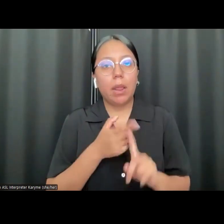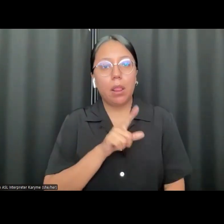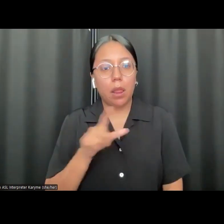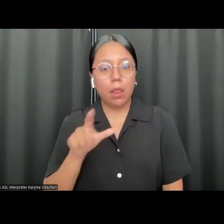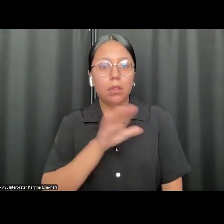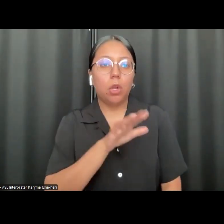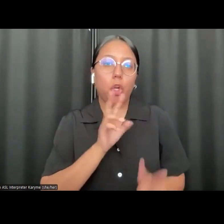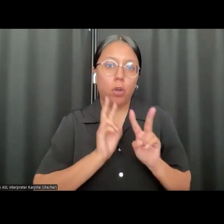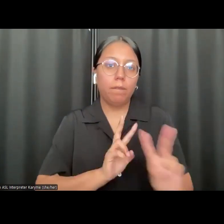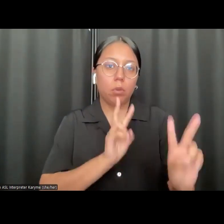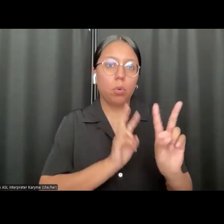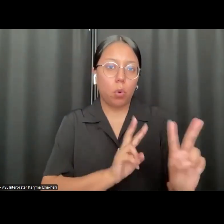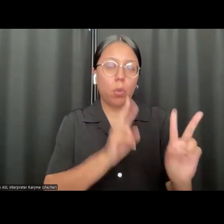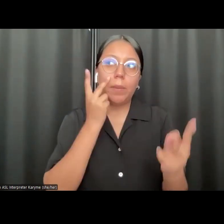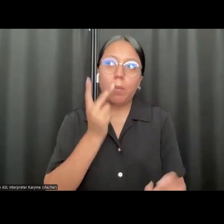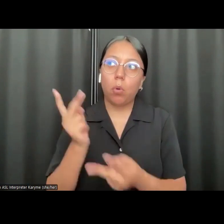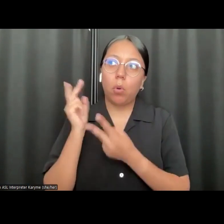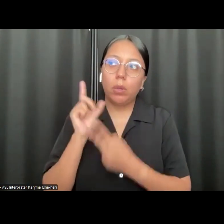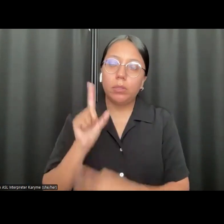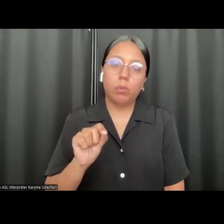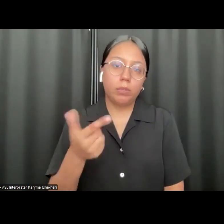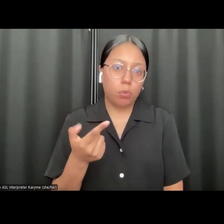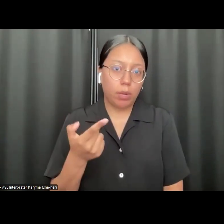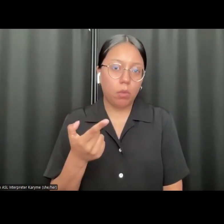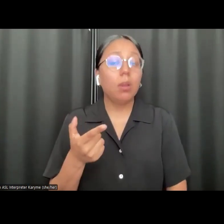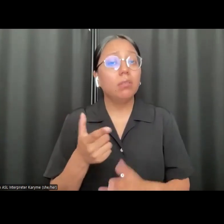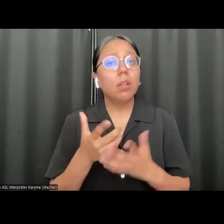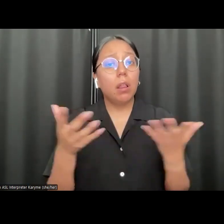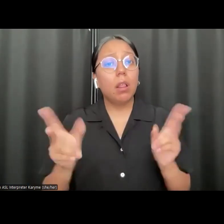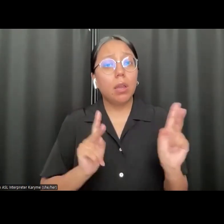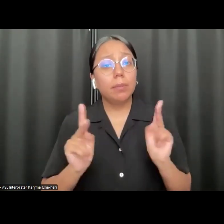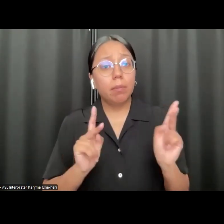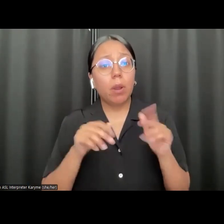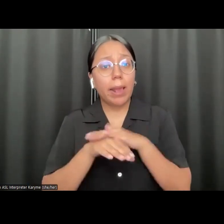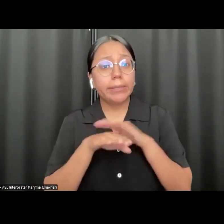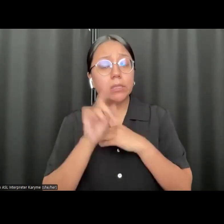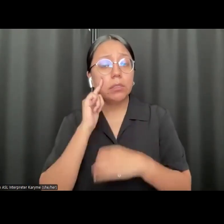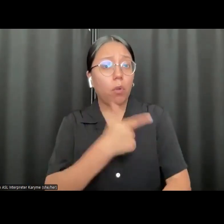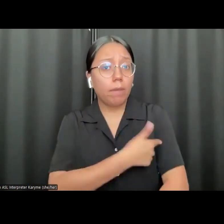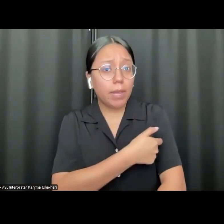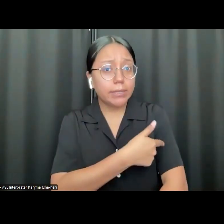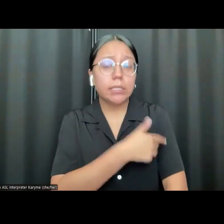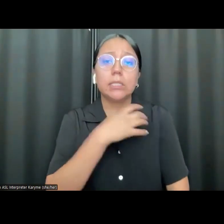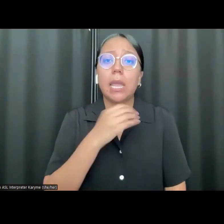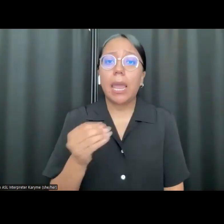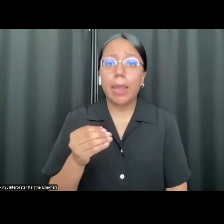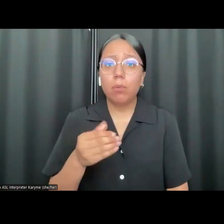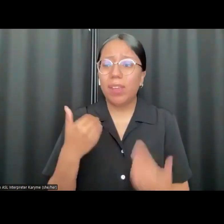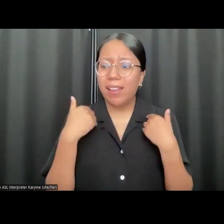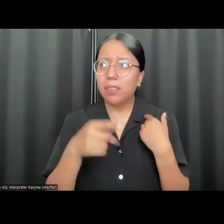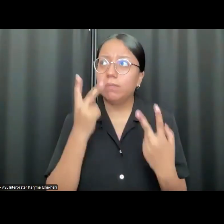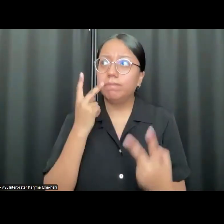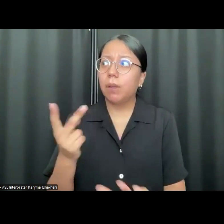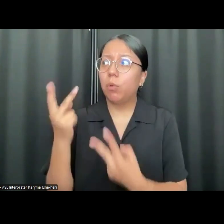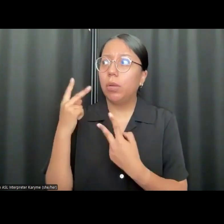2021 when a lot of us had been able to access vaccines and we had a massed outdoor gathering in his memory. And I was like, this still is the worst thing in the world,